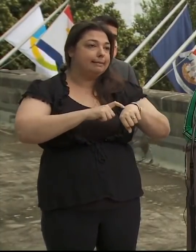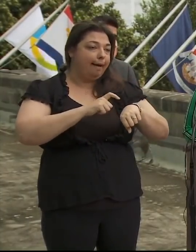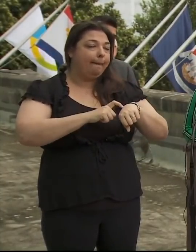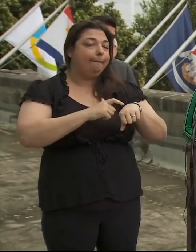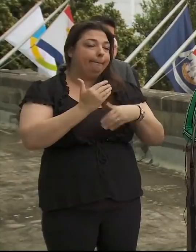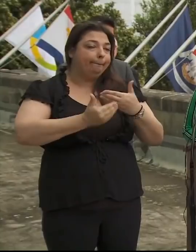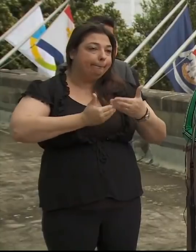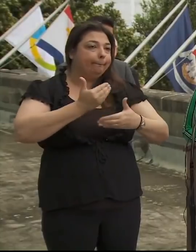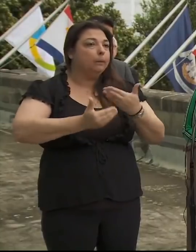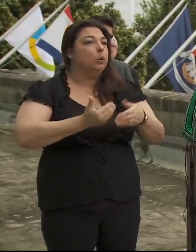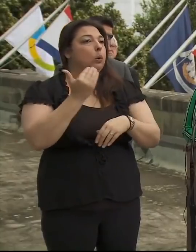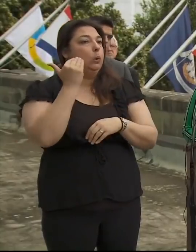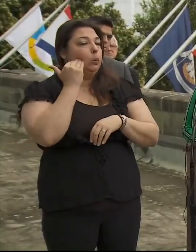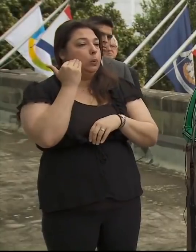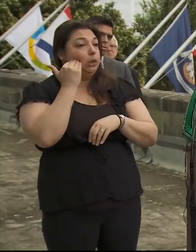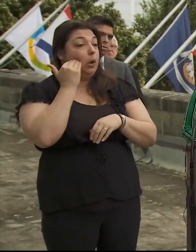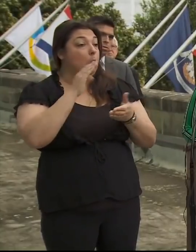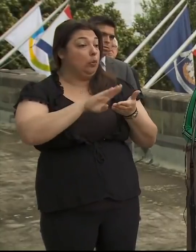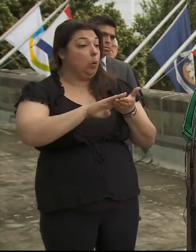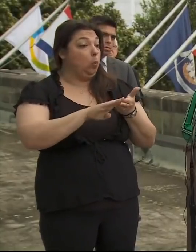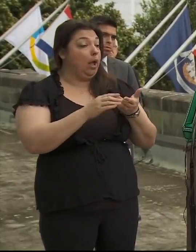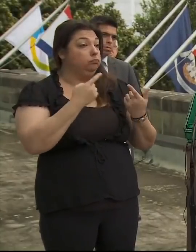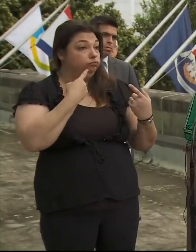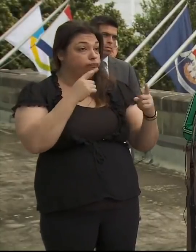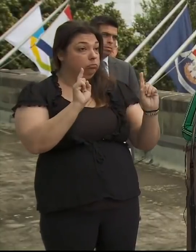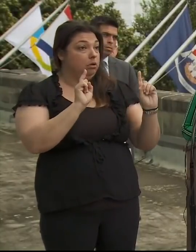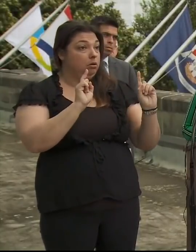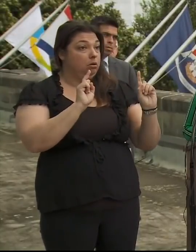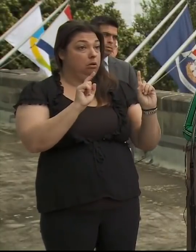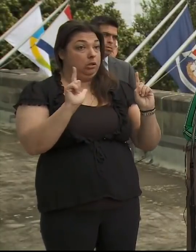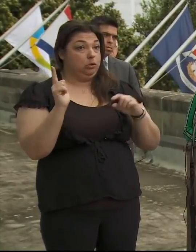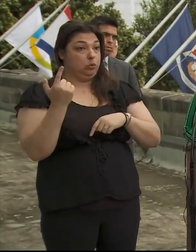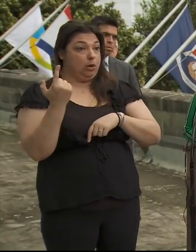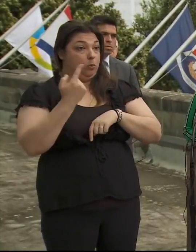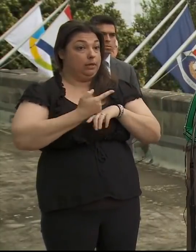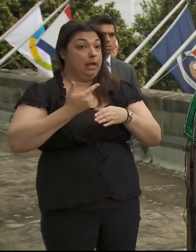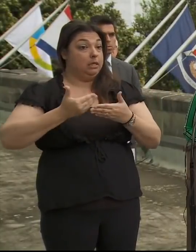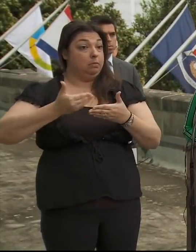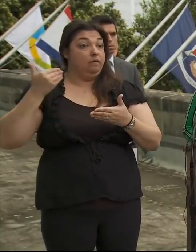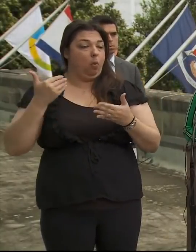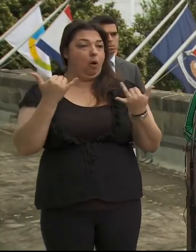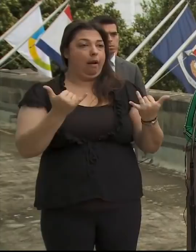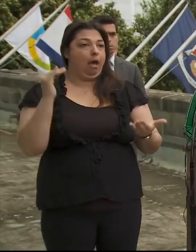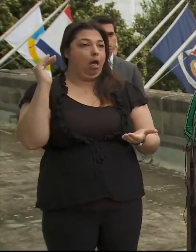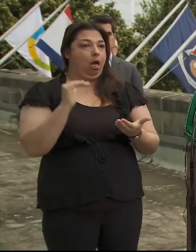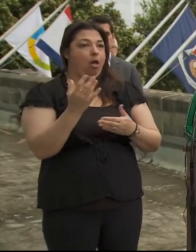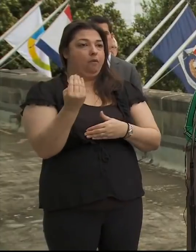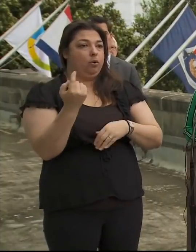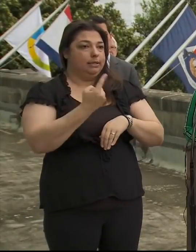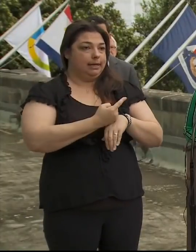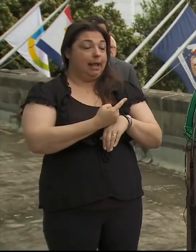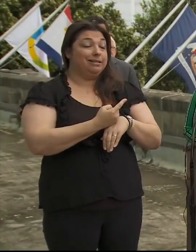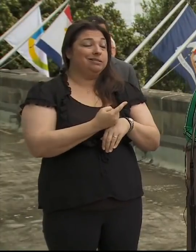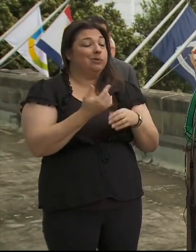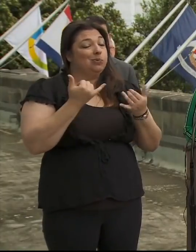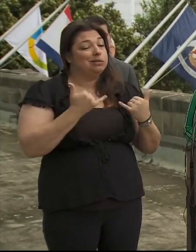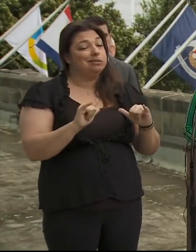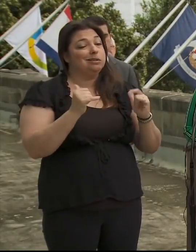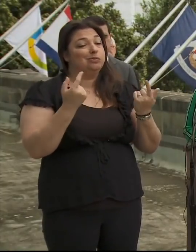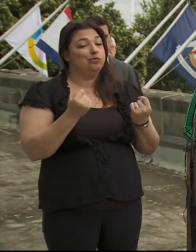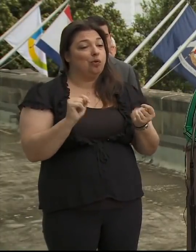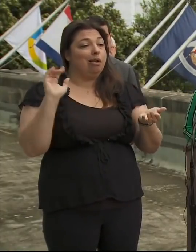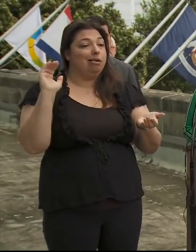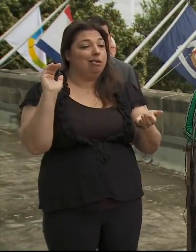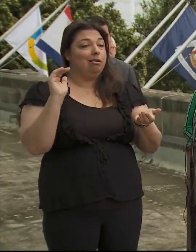We know that the waiver was granted to move from 21 days to 14 days, but we're pushing even to